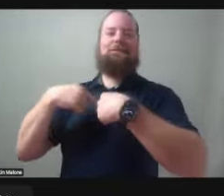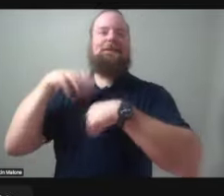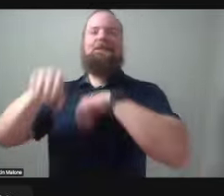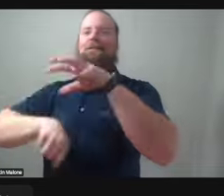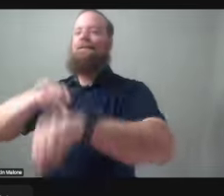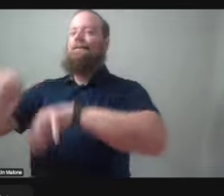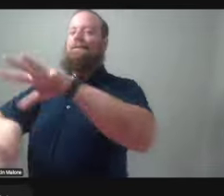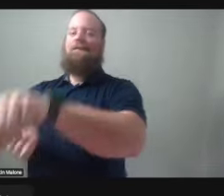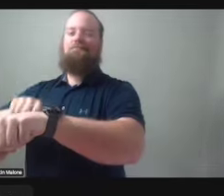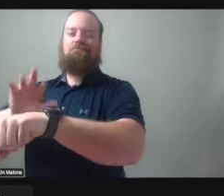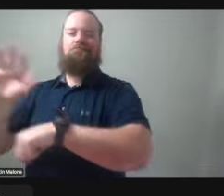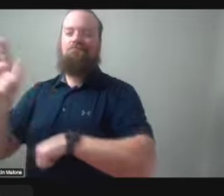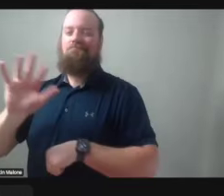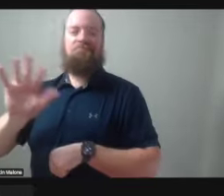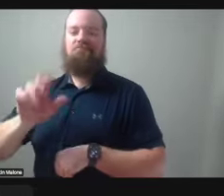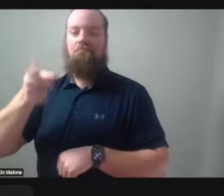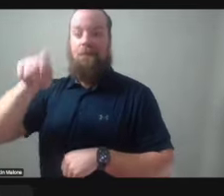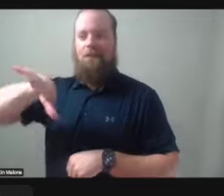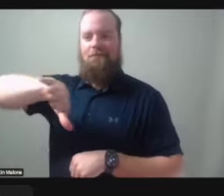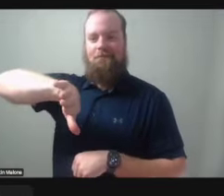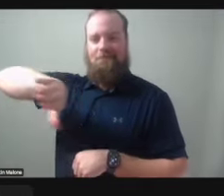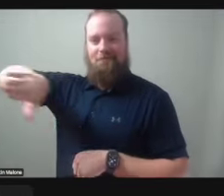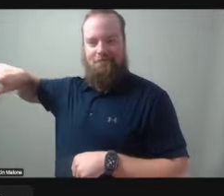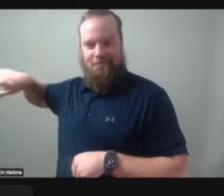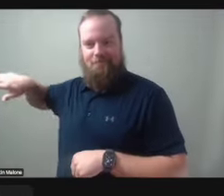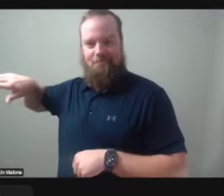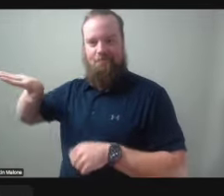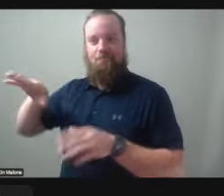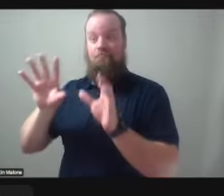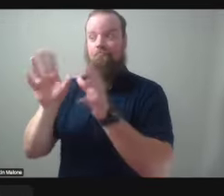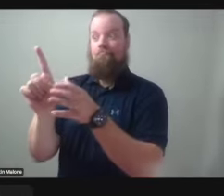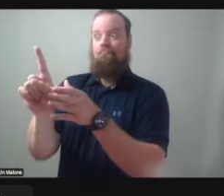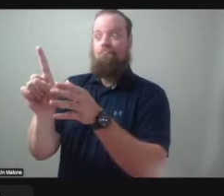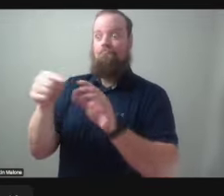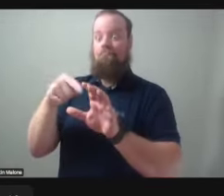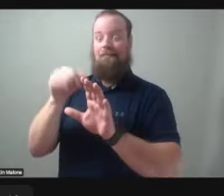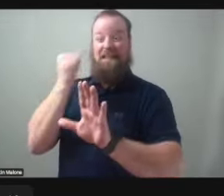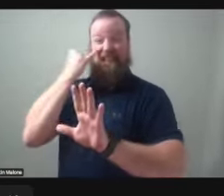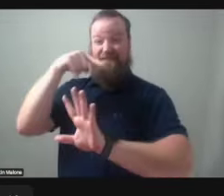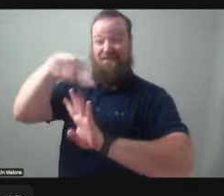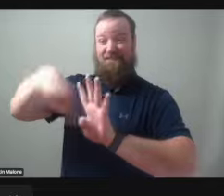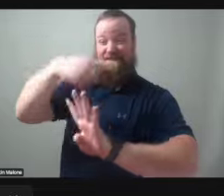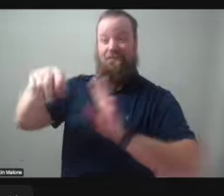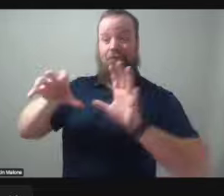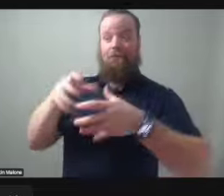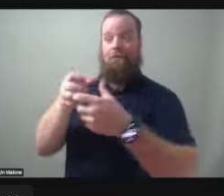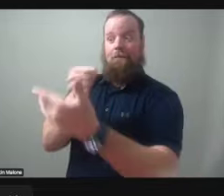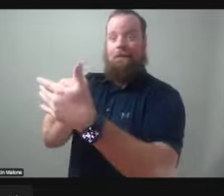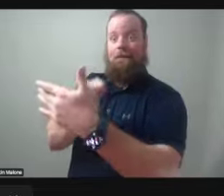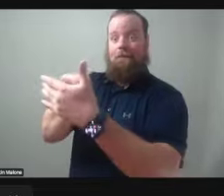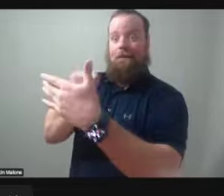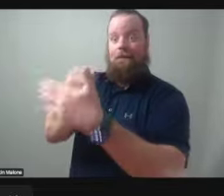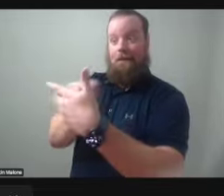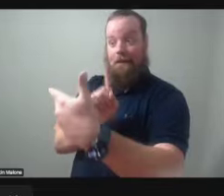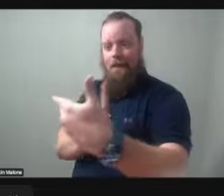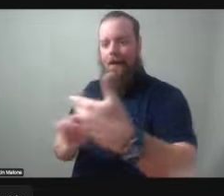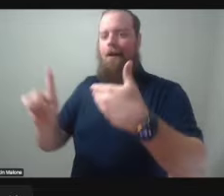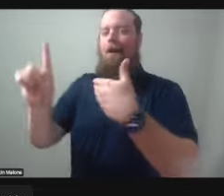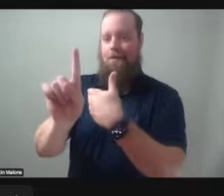the spotlight, having a growth mindset instead of taking over, um, just stepping